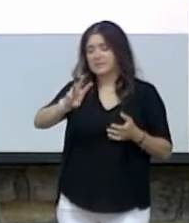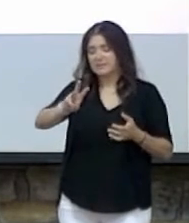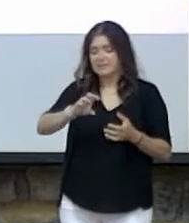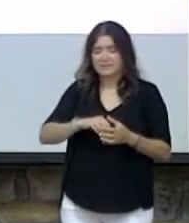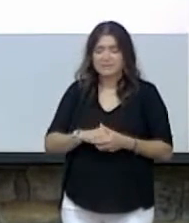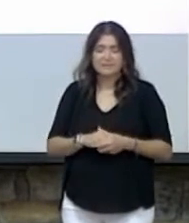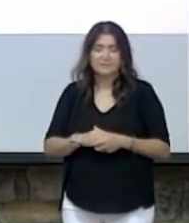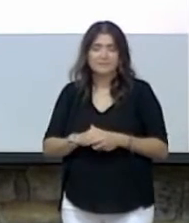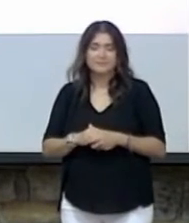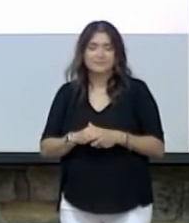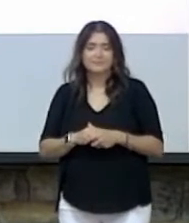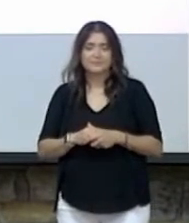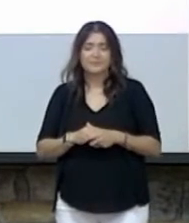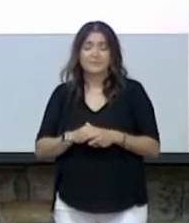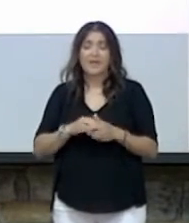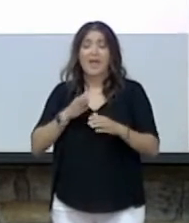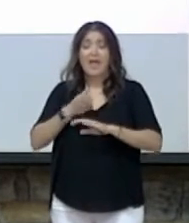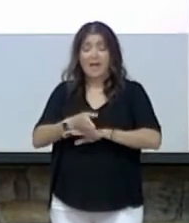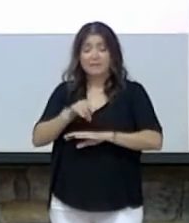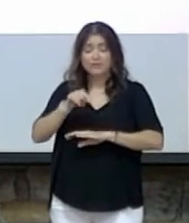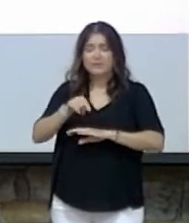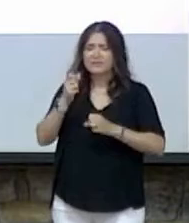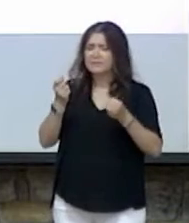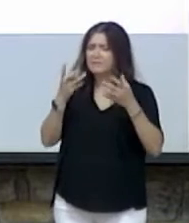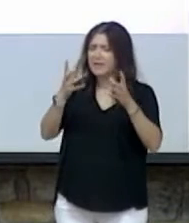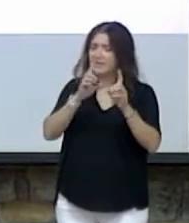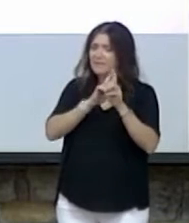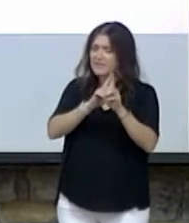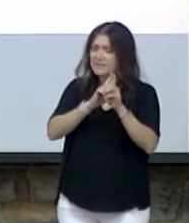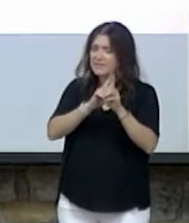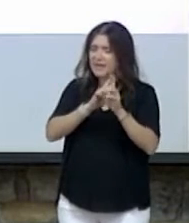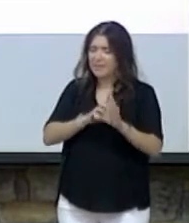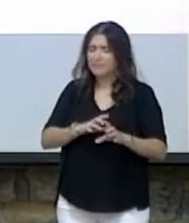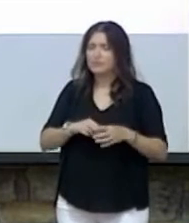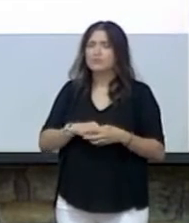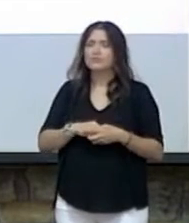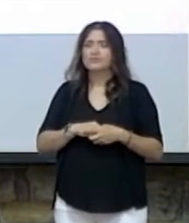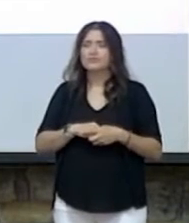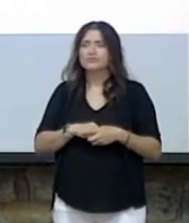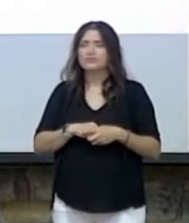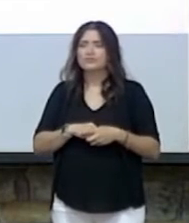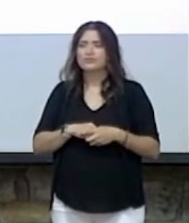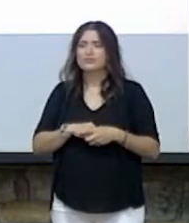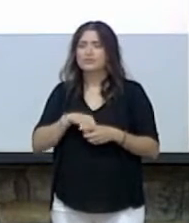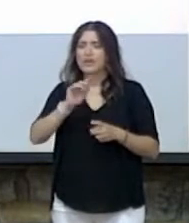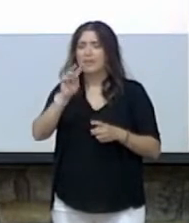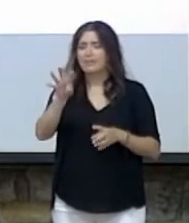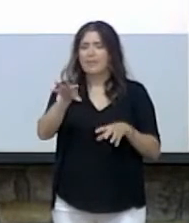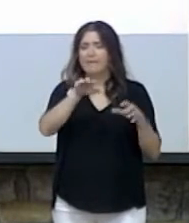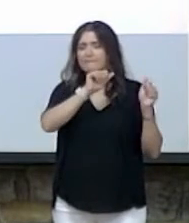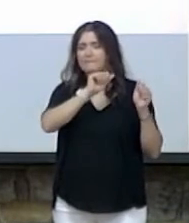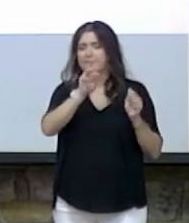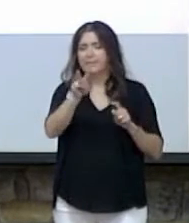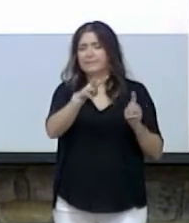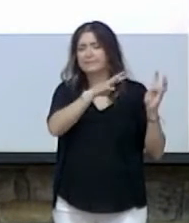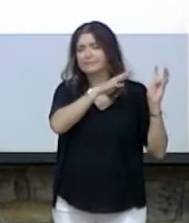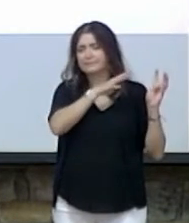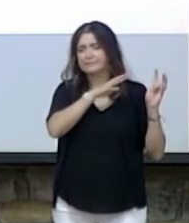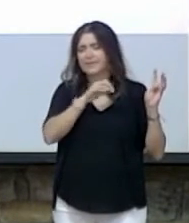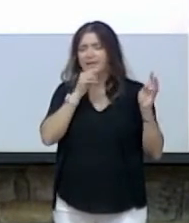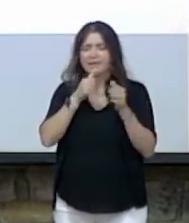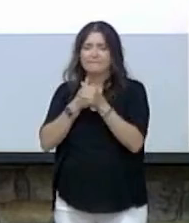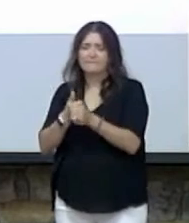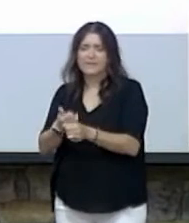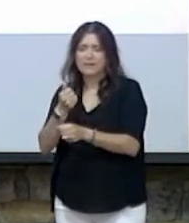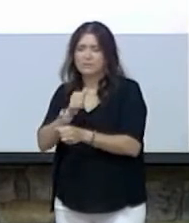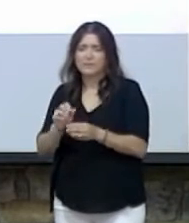And after this, many of his disciples turned back and no longer walked with him. Here's what I